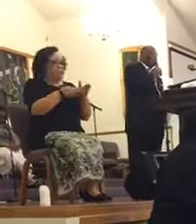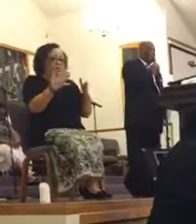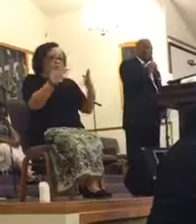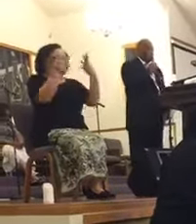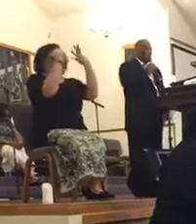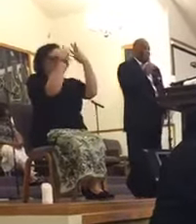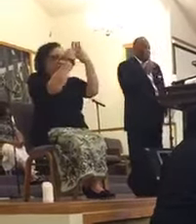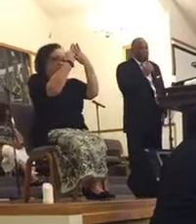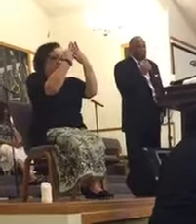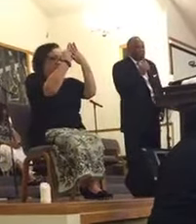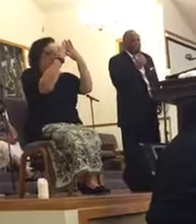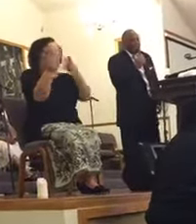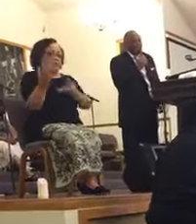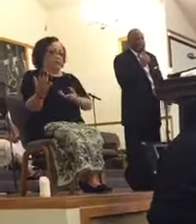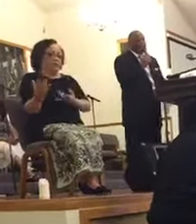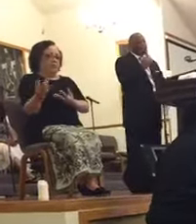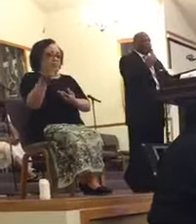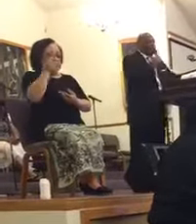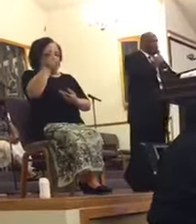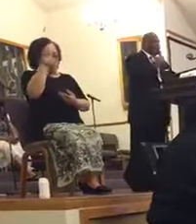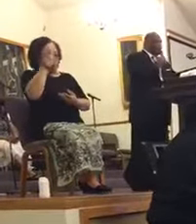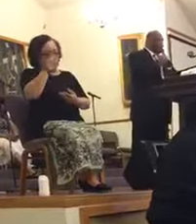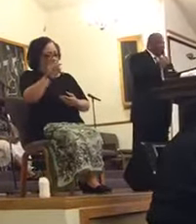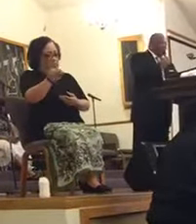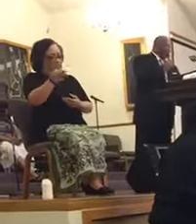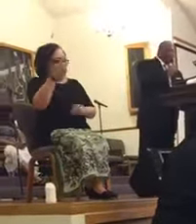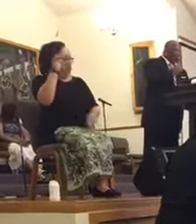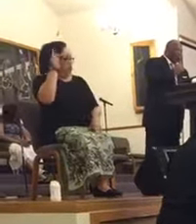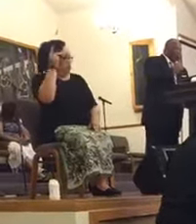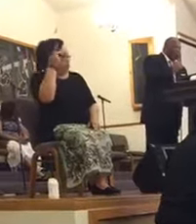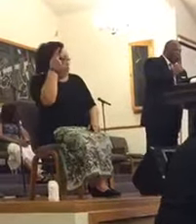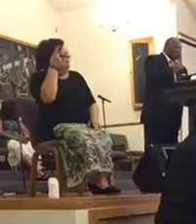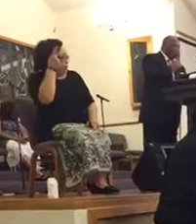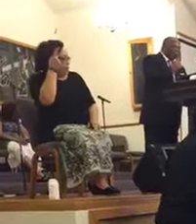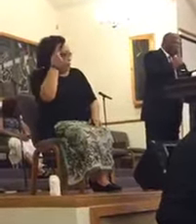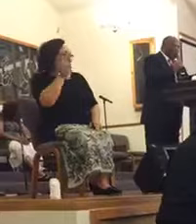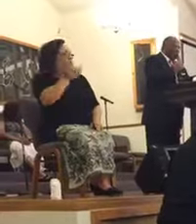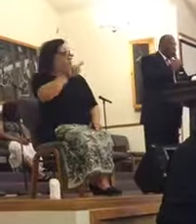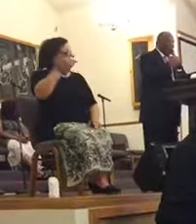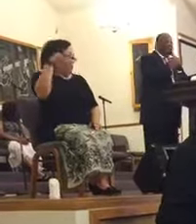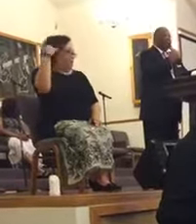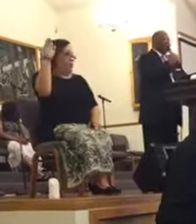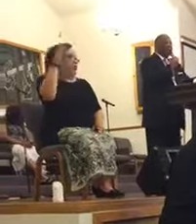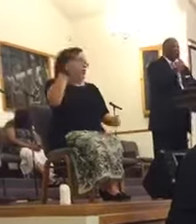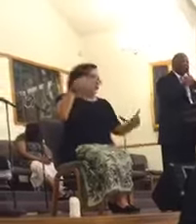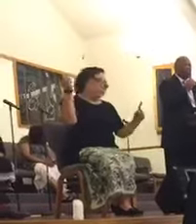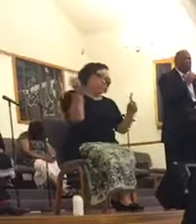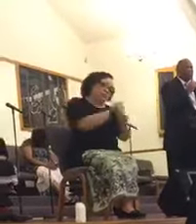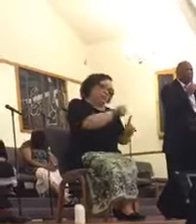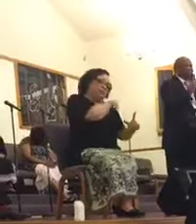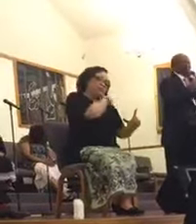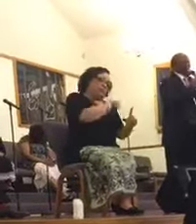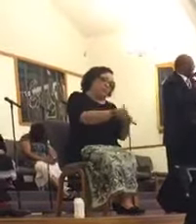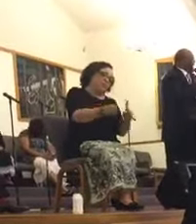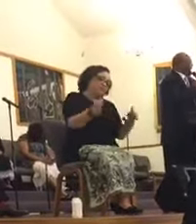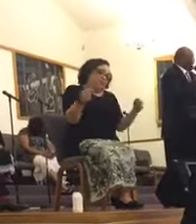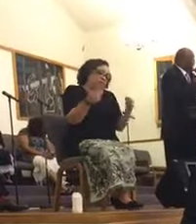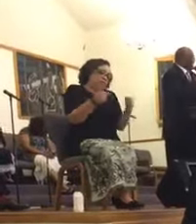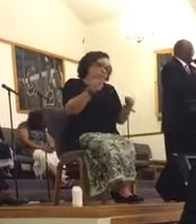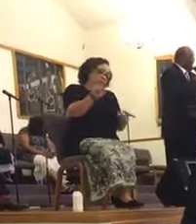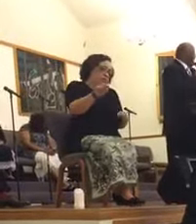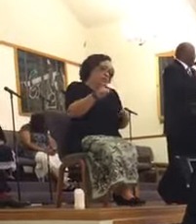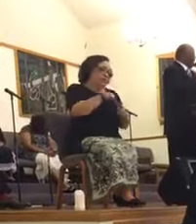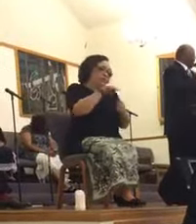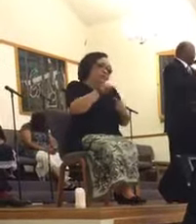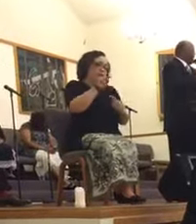you, Paul. And they're going to afflict you when you get there. But what I like